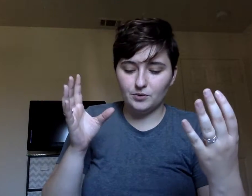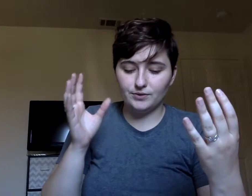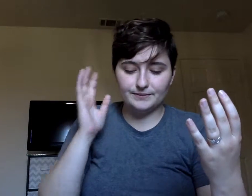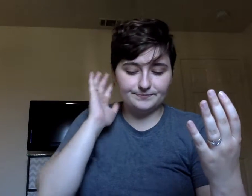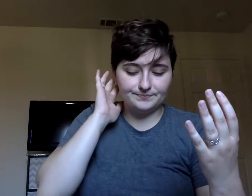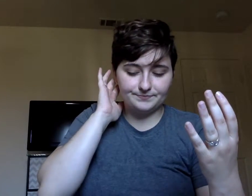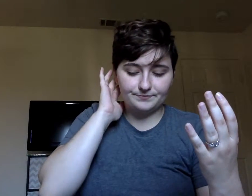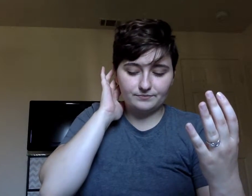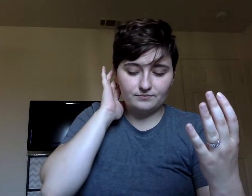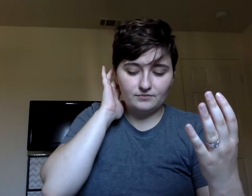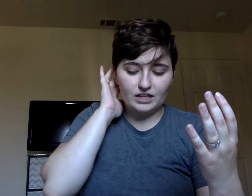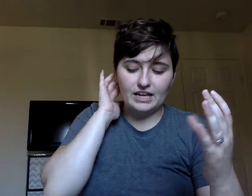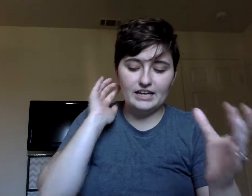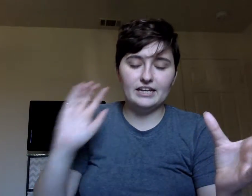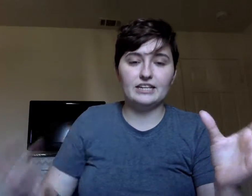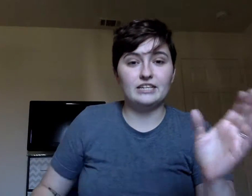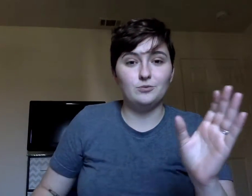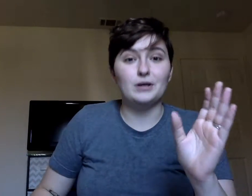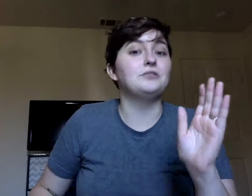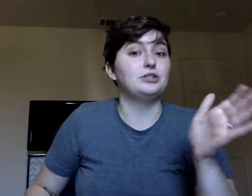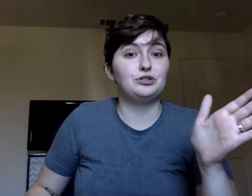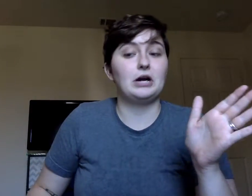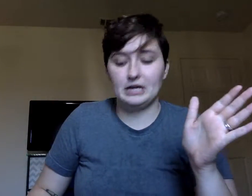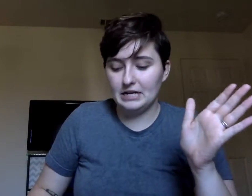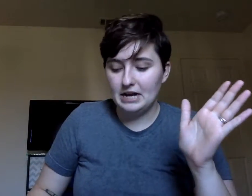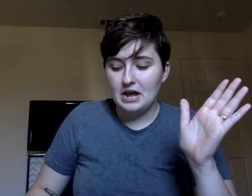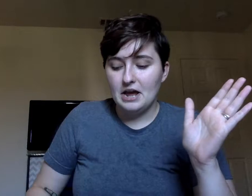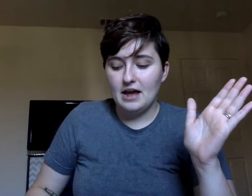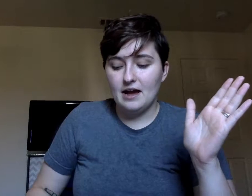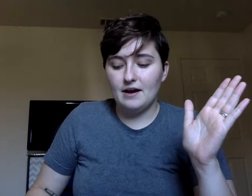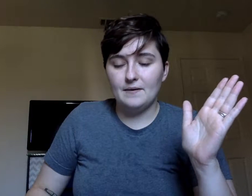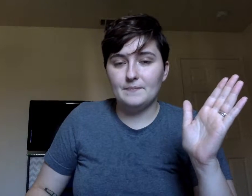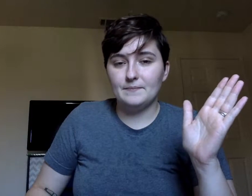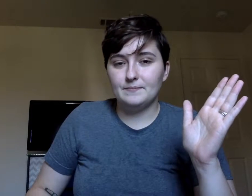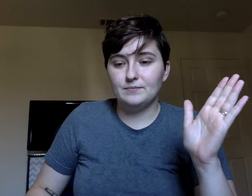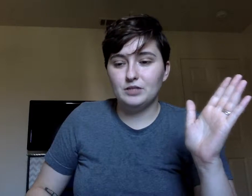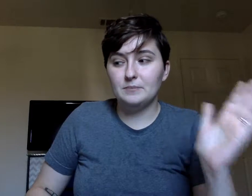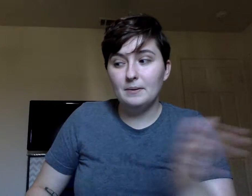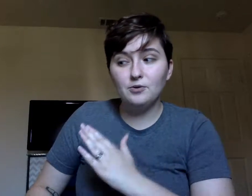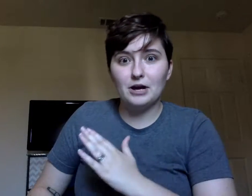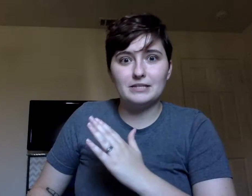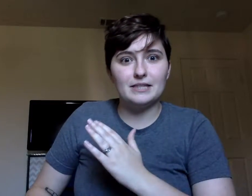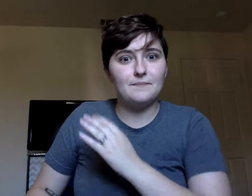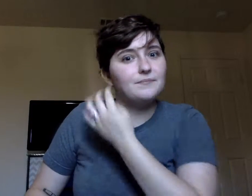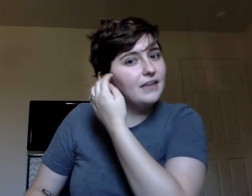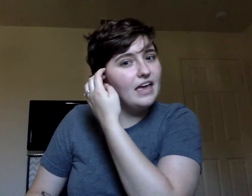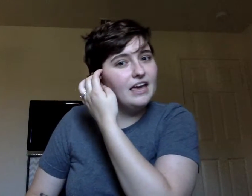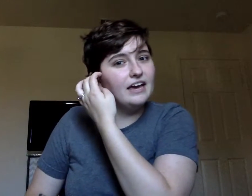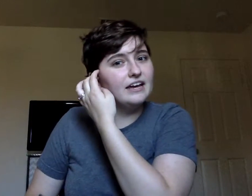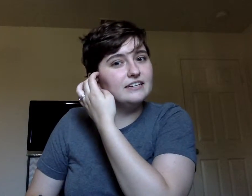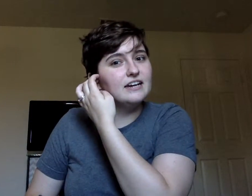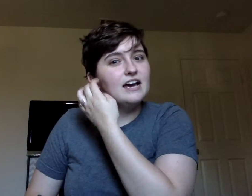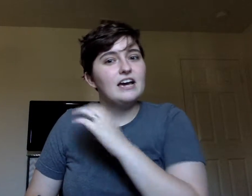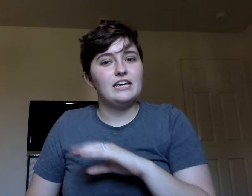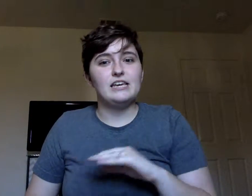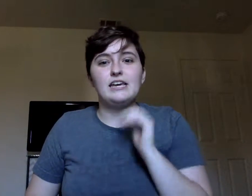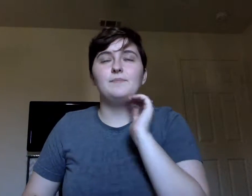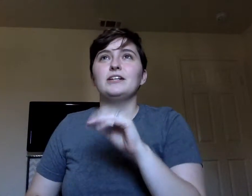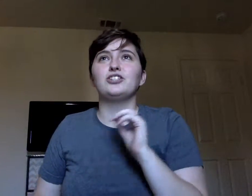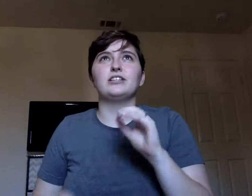syllables, and he went to try to memorize them. And he made sure that